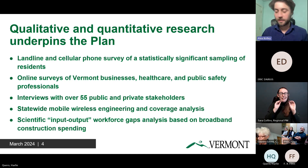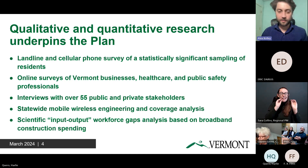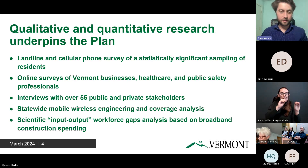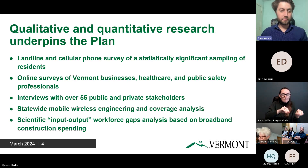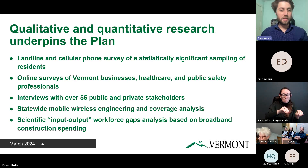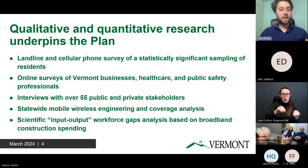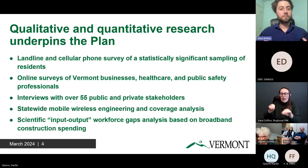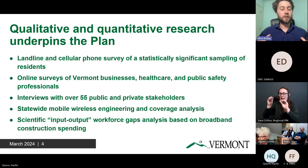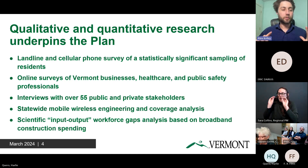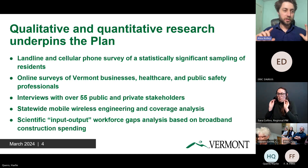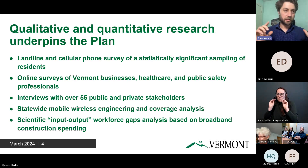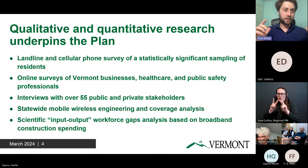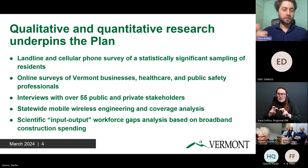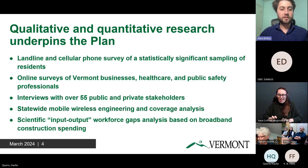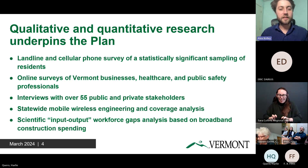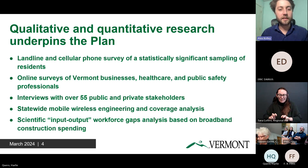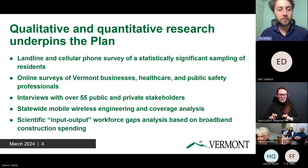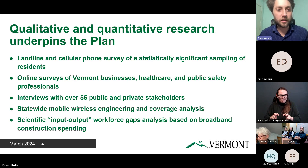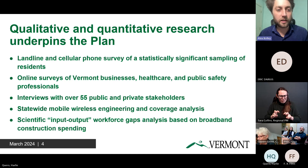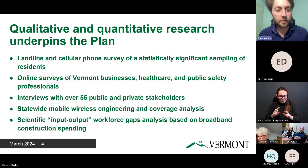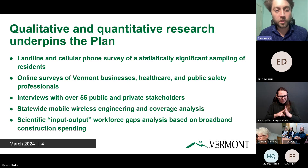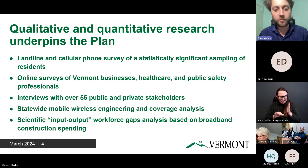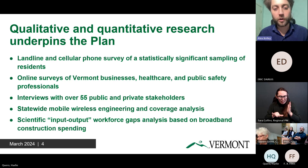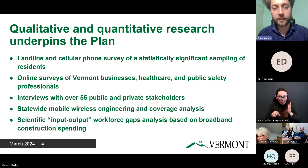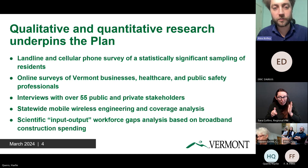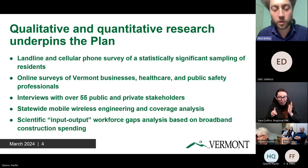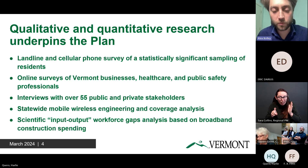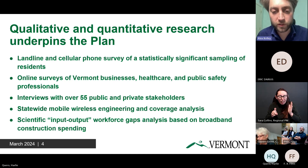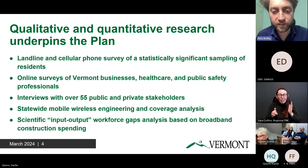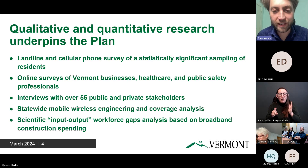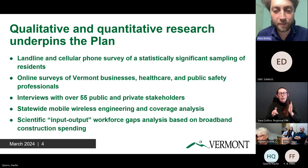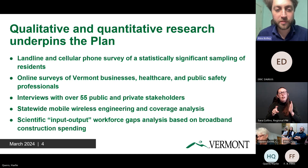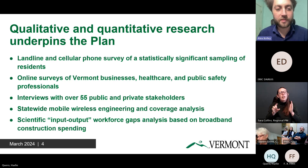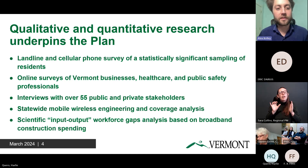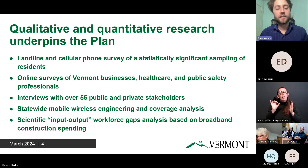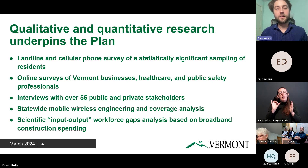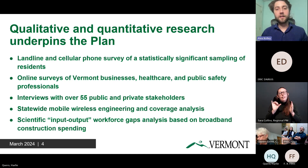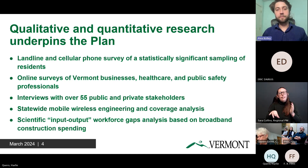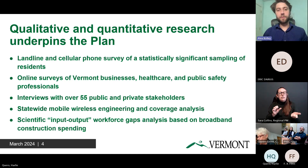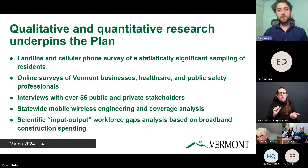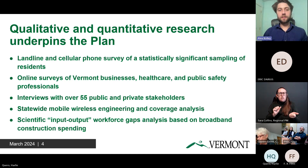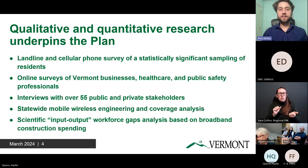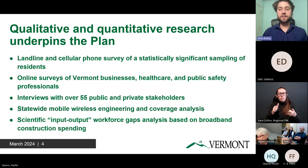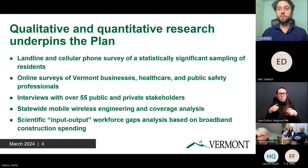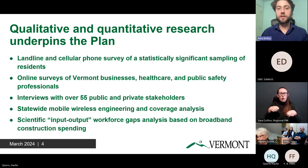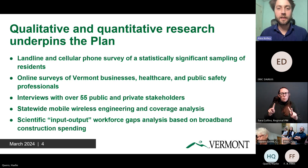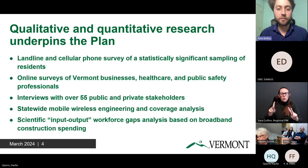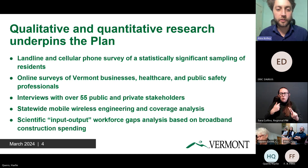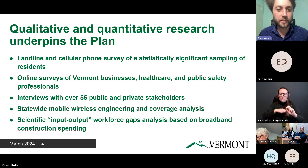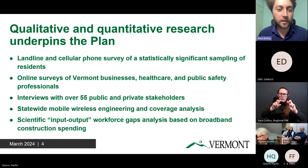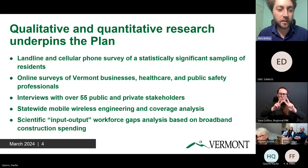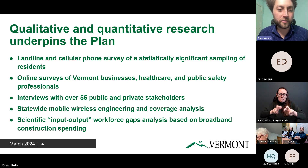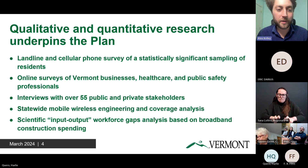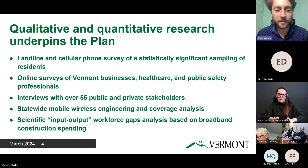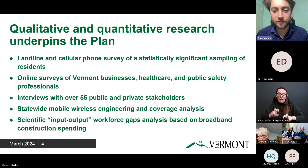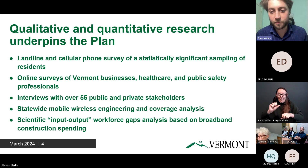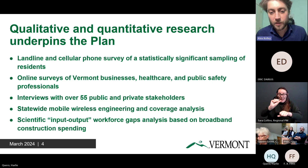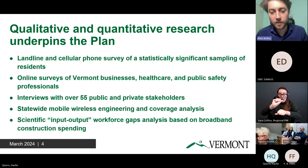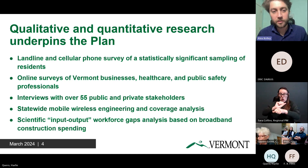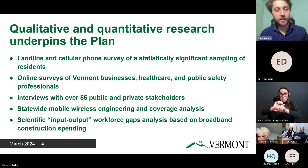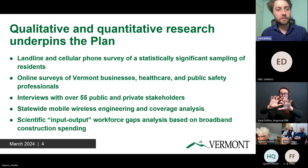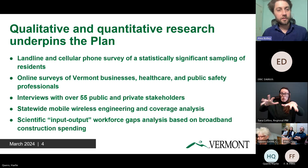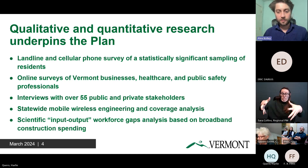a mechanism by which you can understand workforce gaps based on anticipated levels of